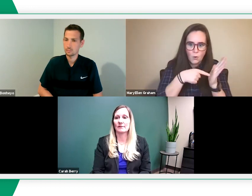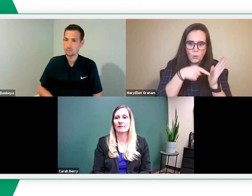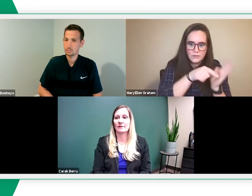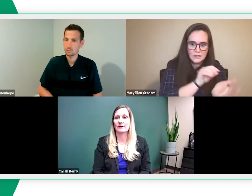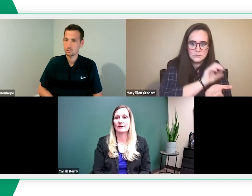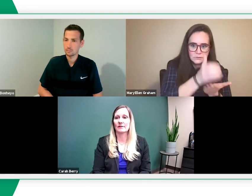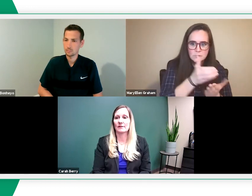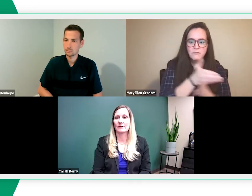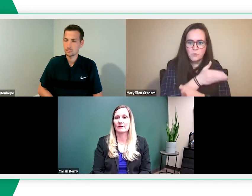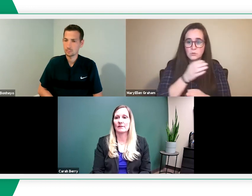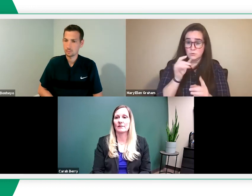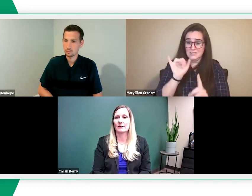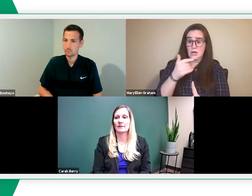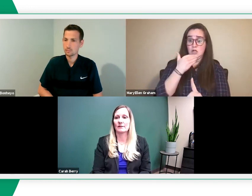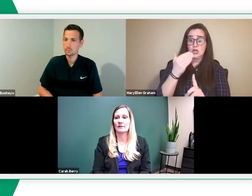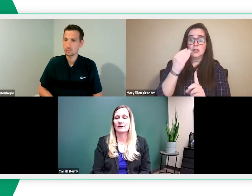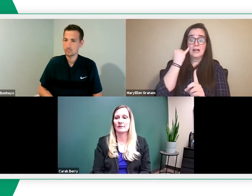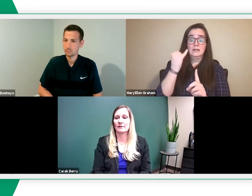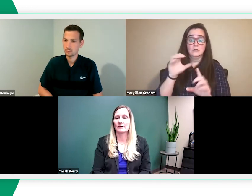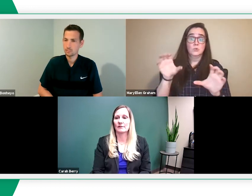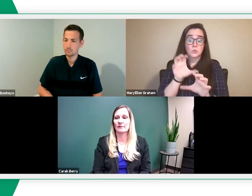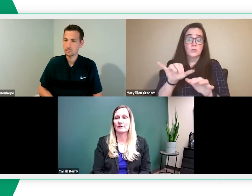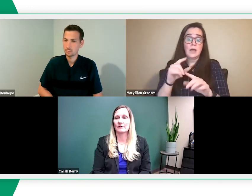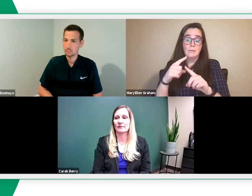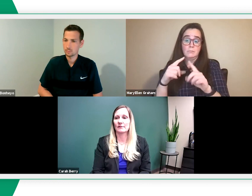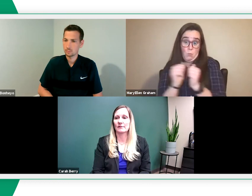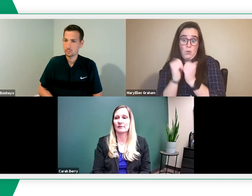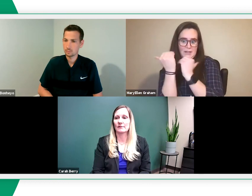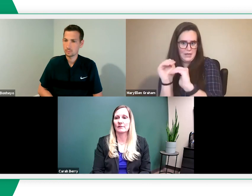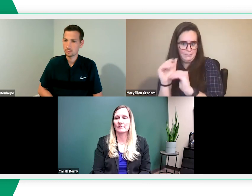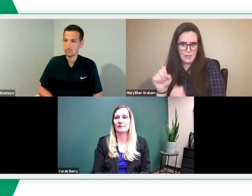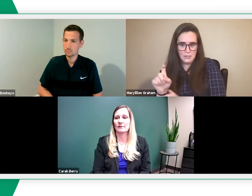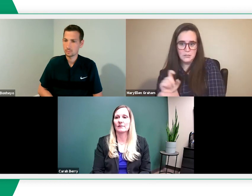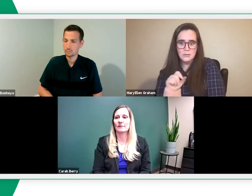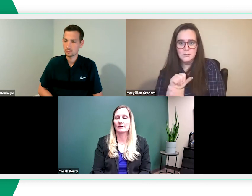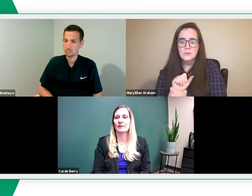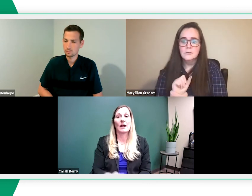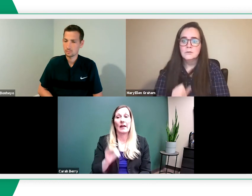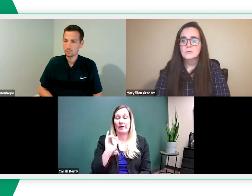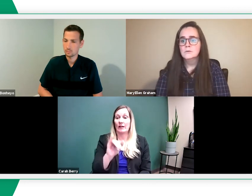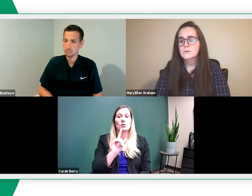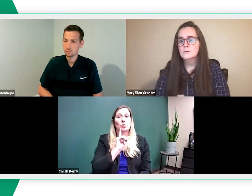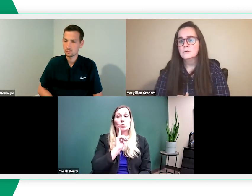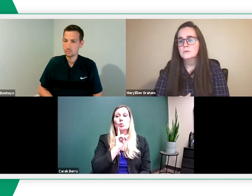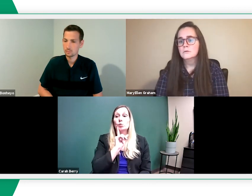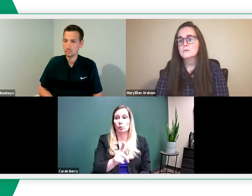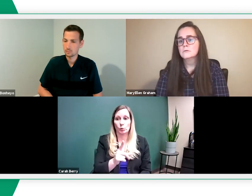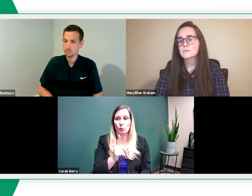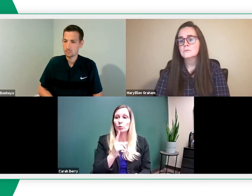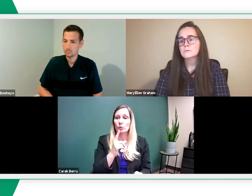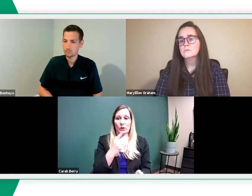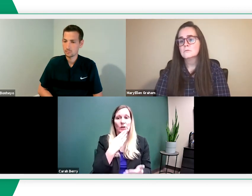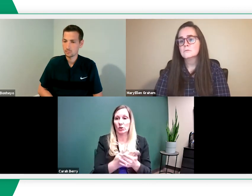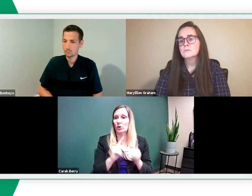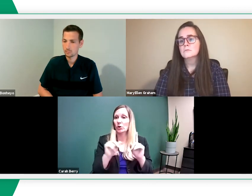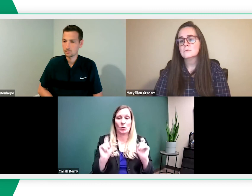would that work regarding, paying bills, keeping track of bills? Does that work? Do you think it should be limited